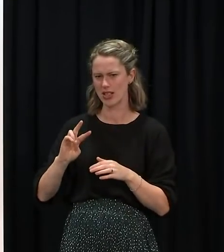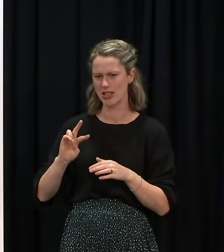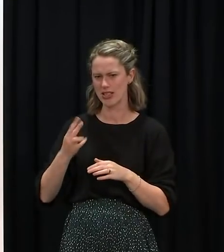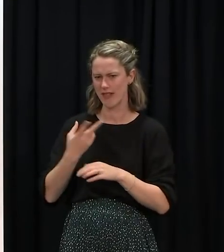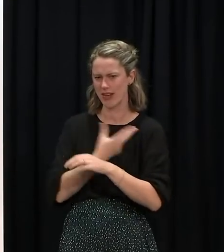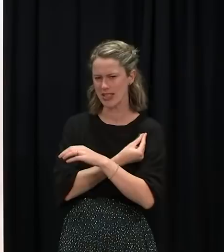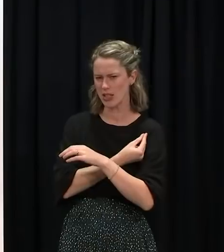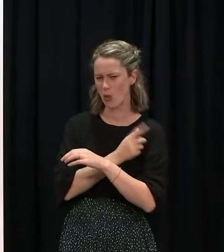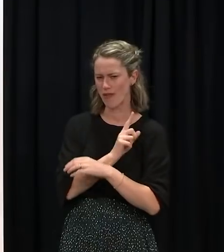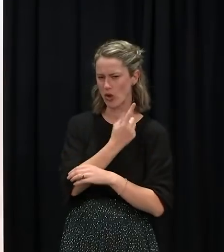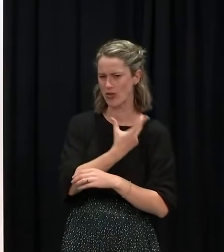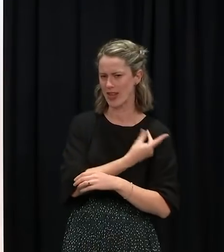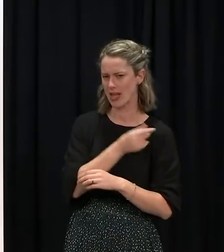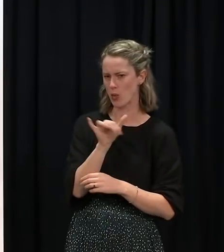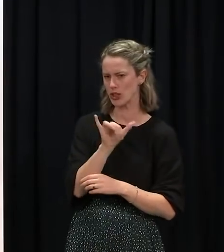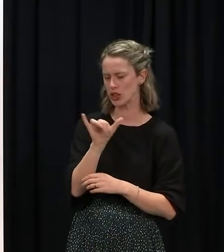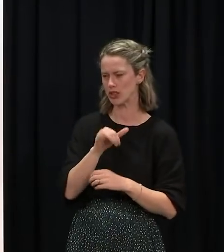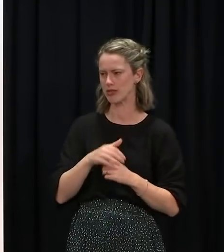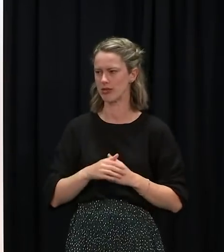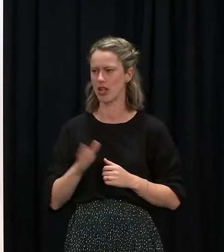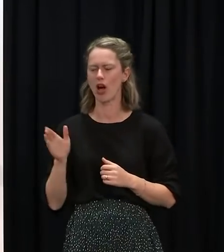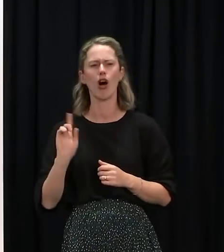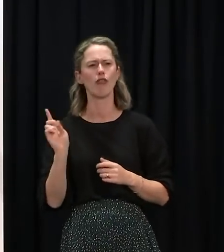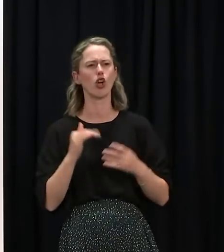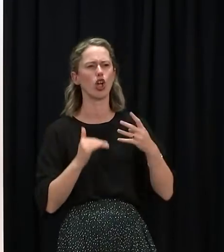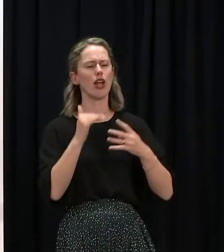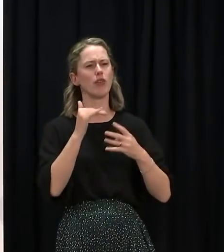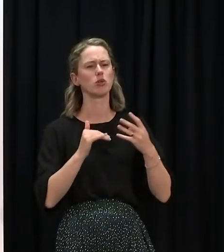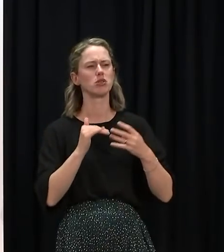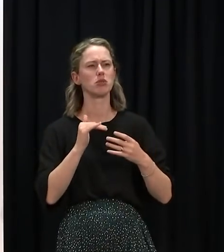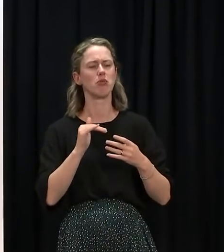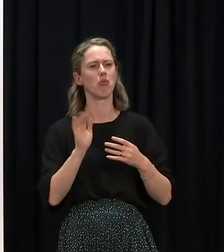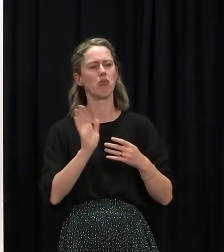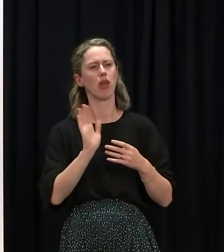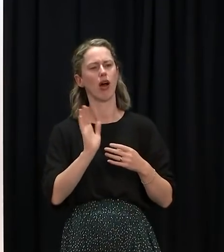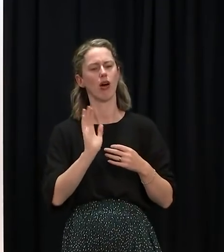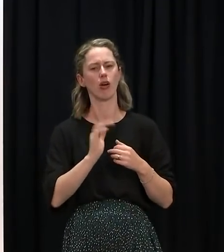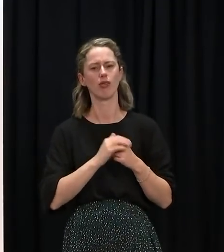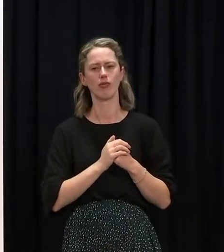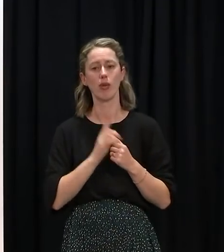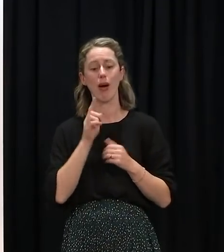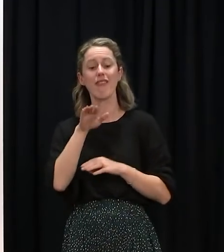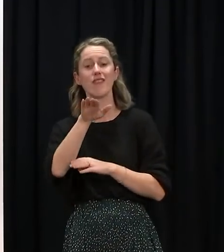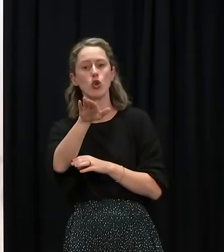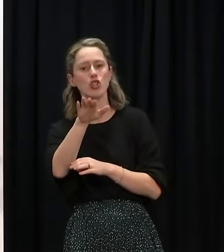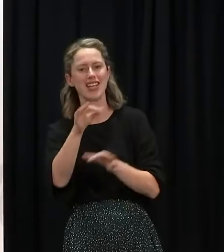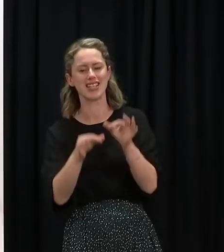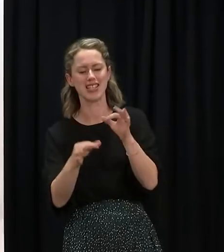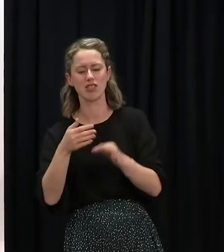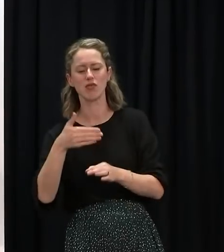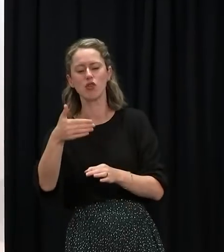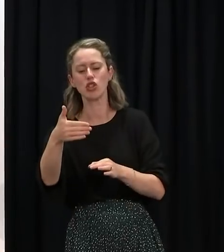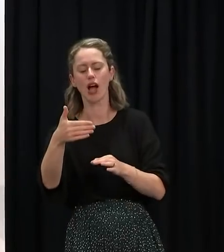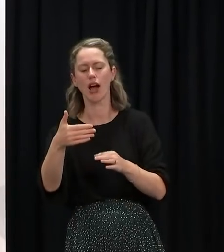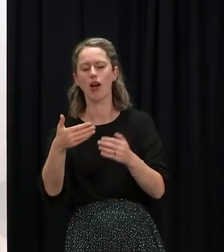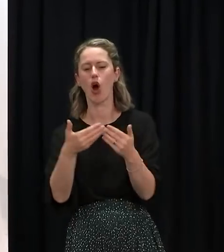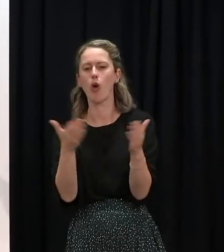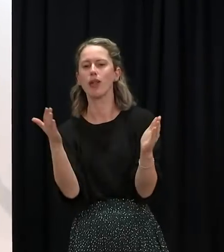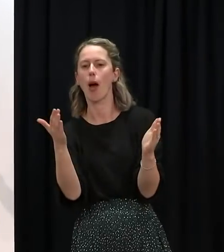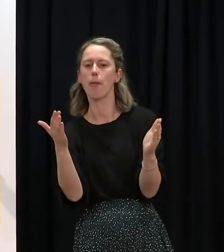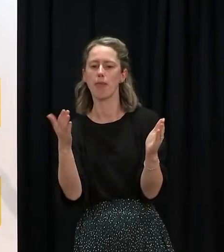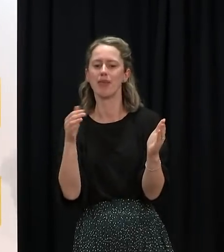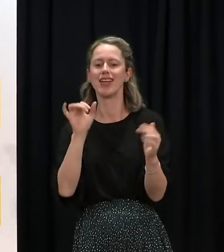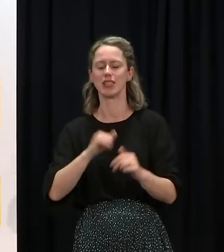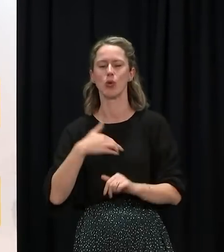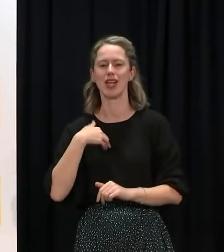right? In terms of alert levels, no, not necessarily. But in terms of future decision making, then yes, the